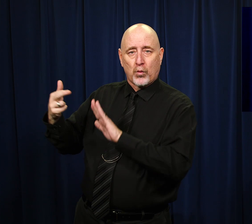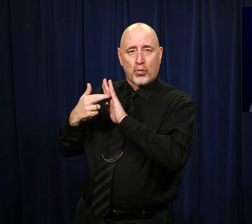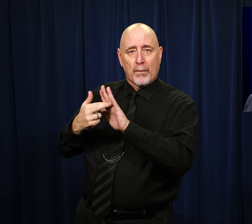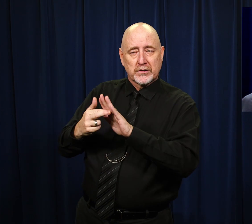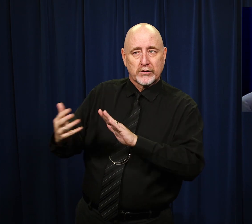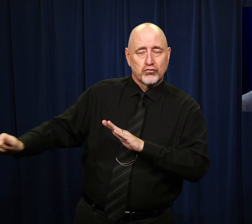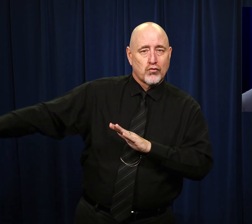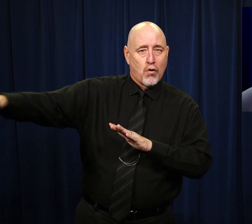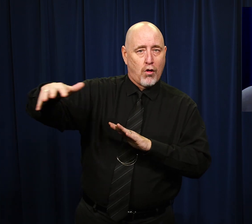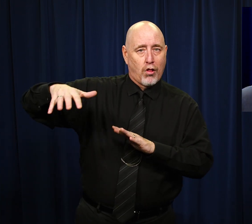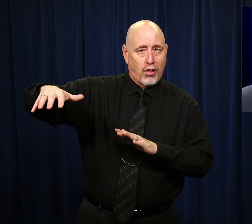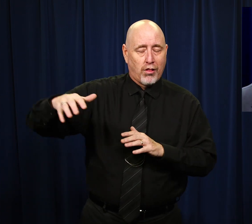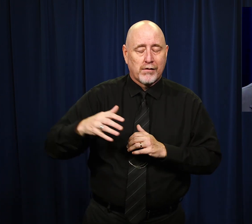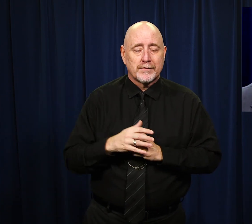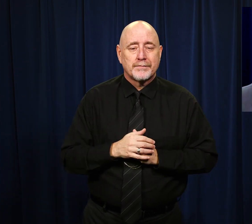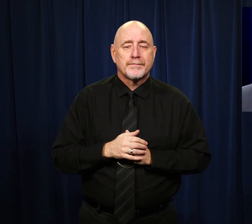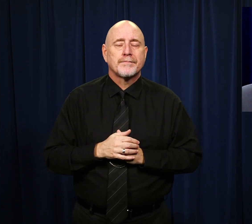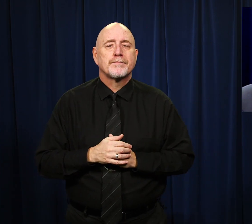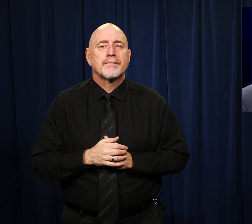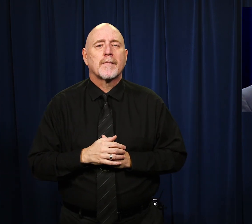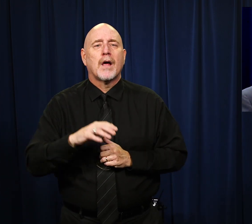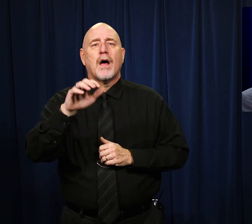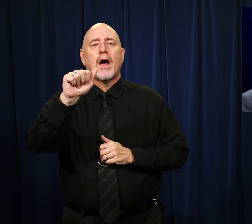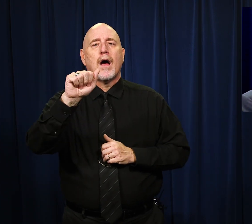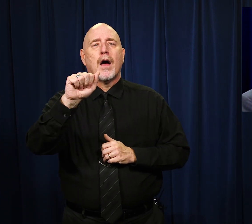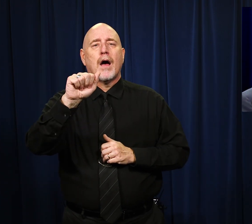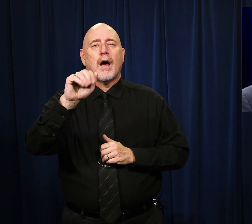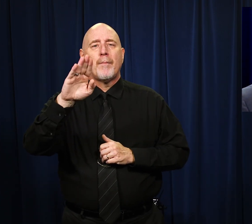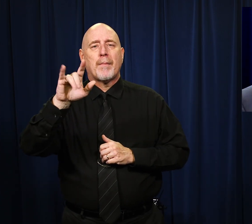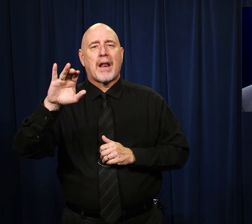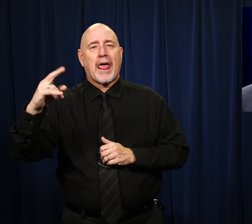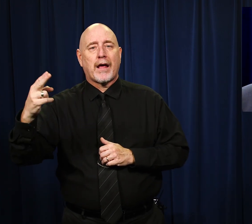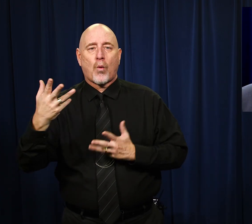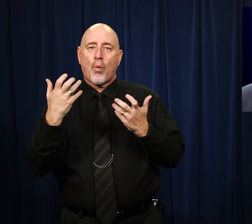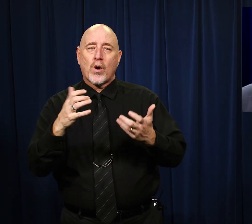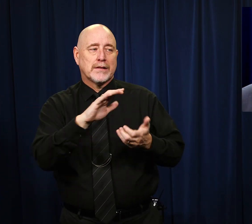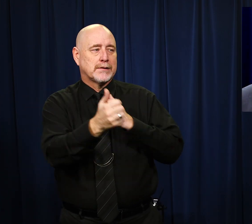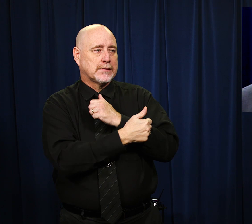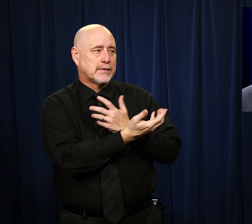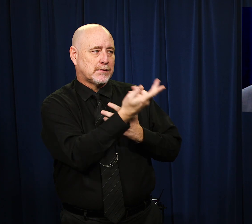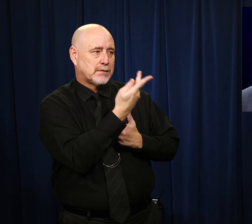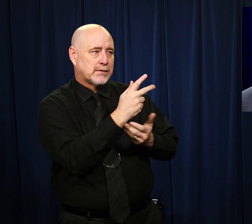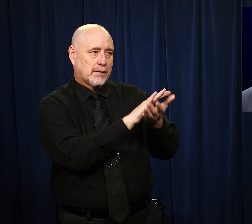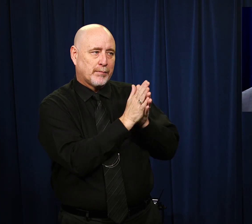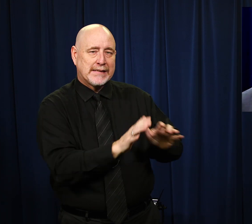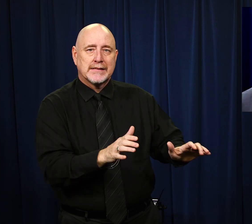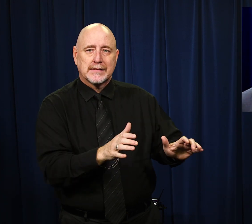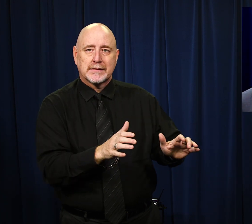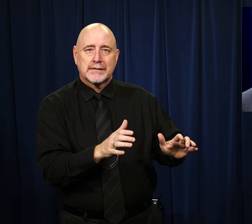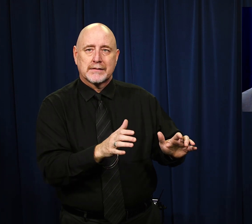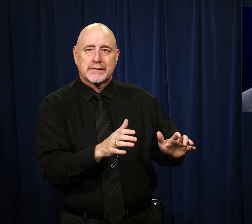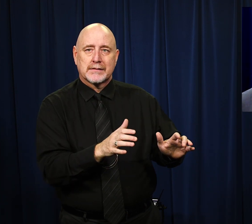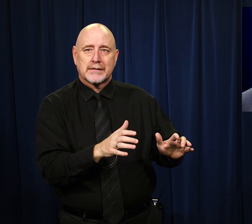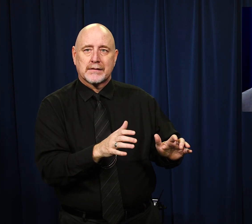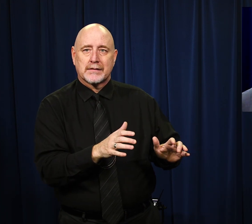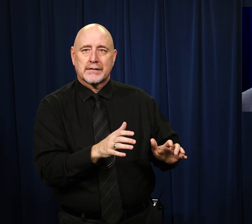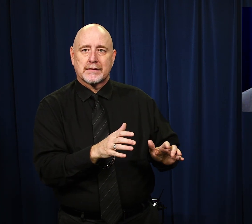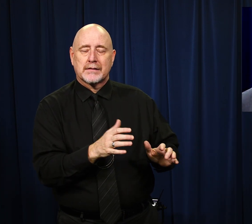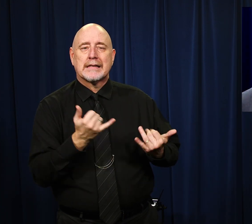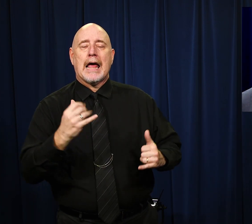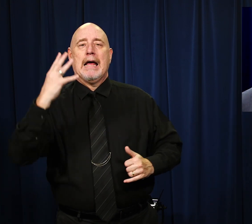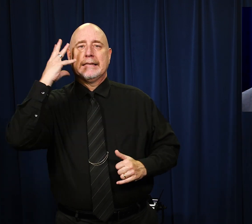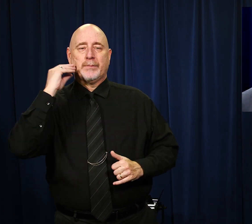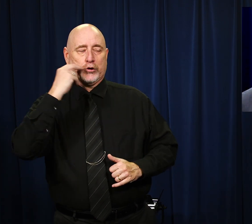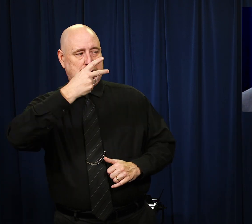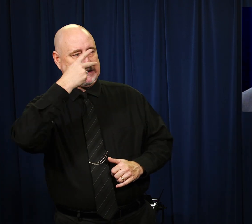represents all. What about Abimelech now? Well, he wants peace with Abraham. He's had some experience now.